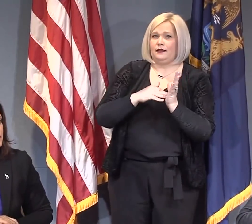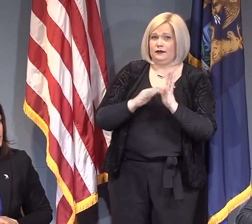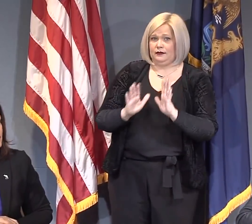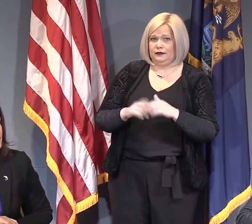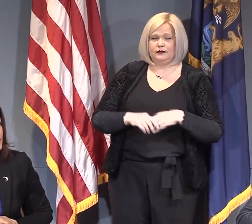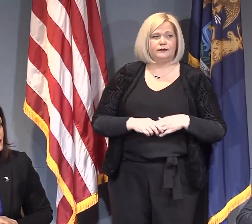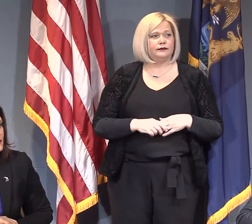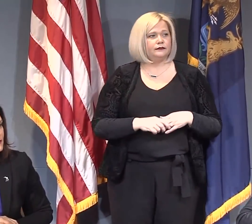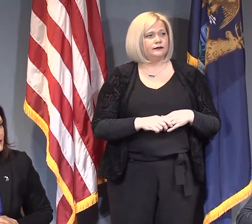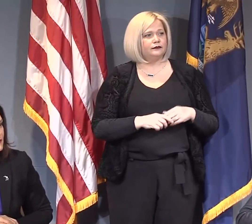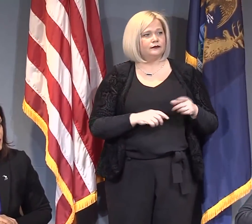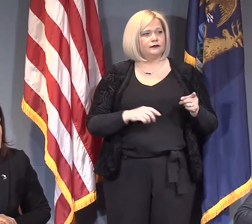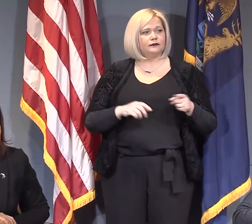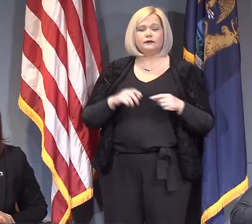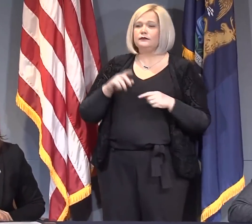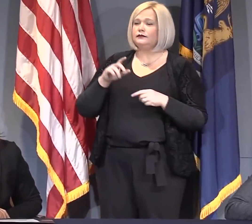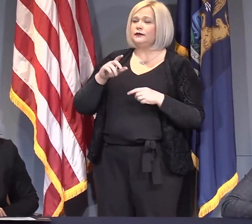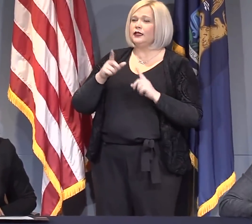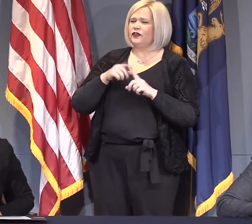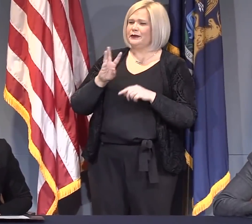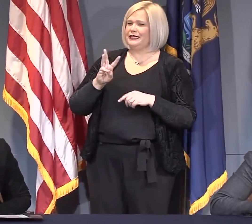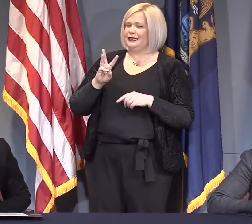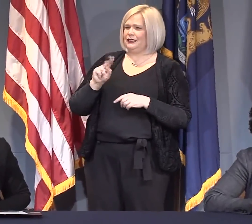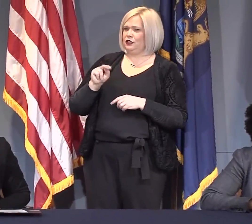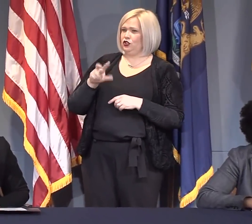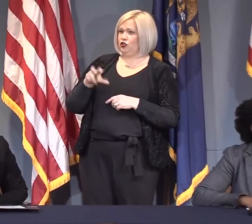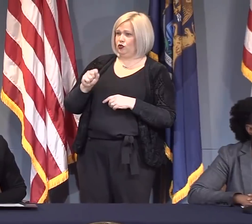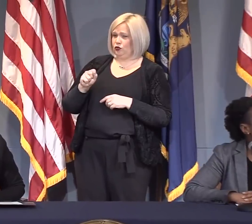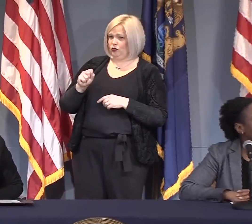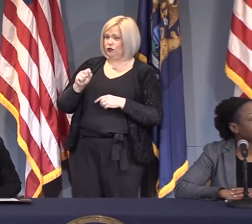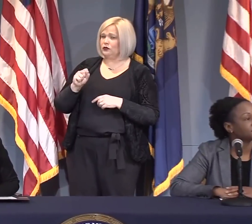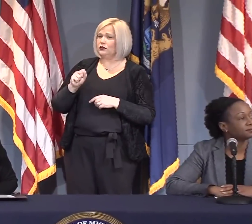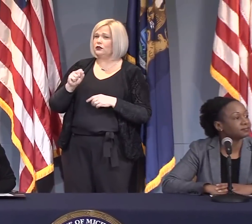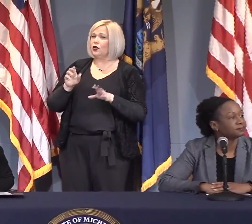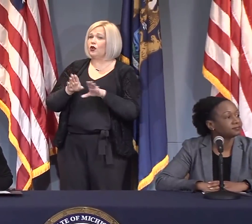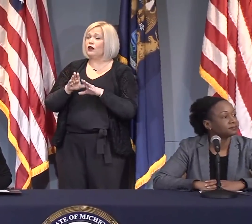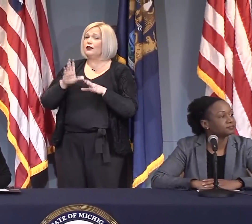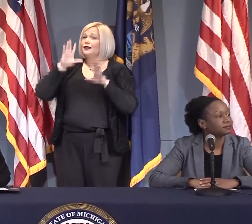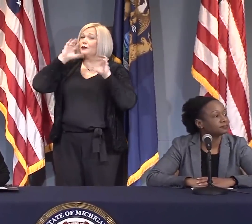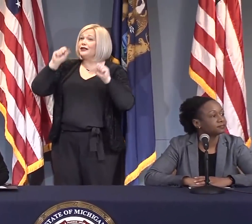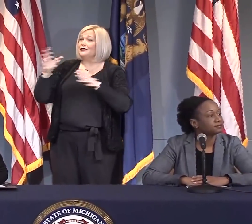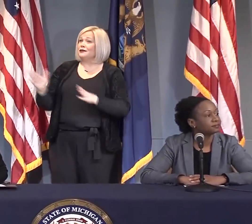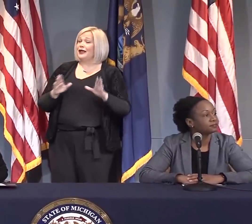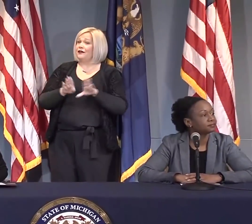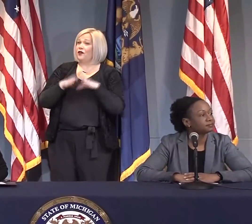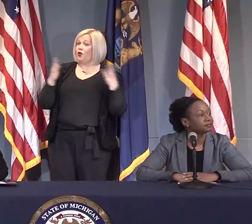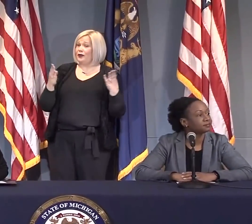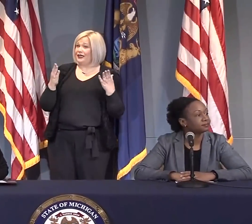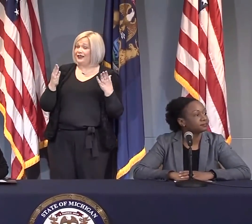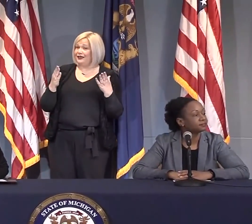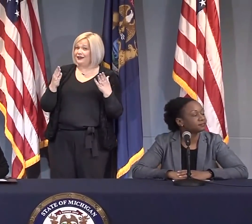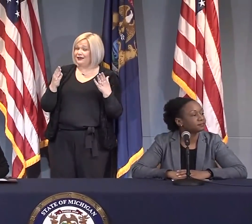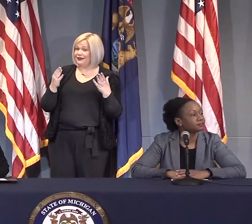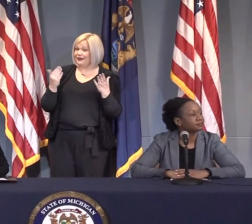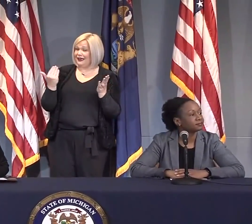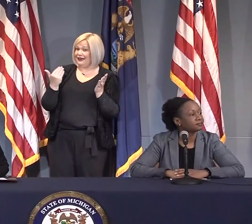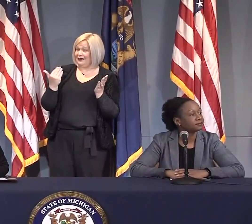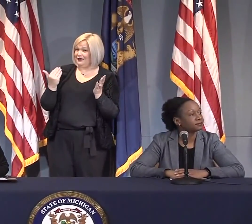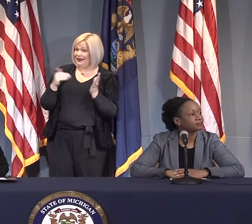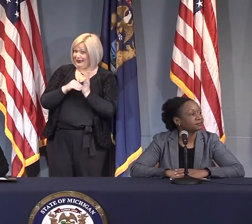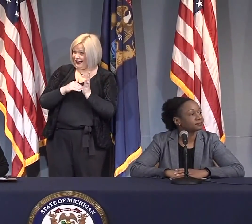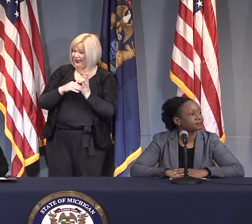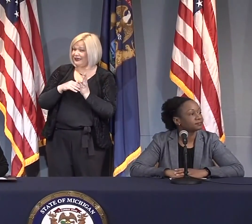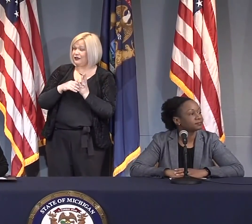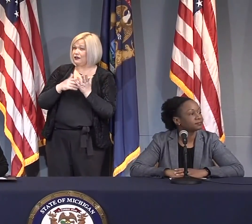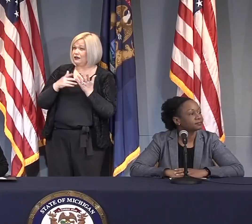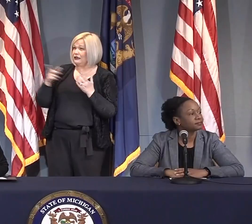Kaylee Marentet from 6 News. Governor, the president's plan of opening up America again ultimately leaves it up to state governors to come up with